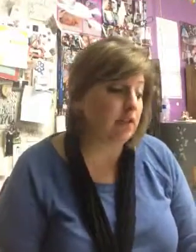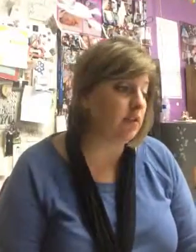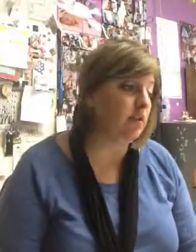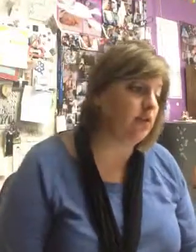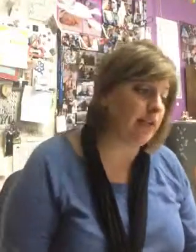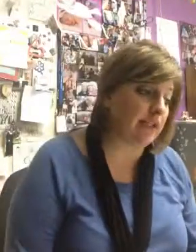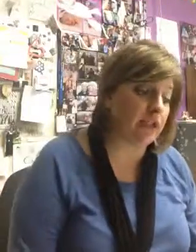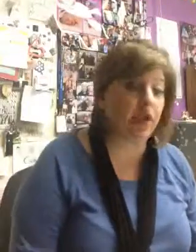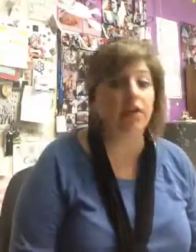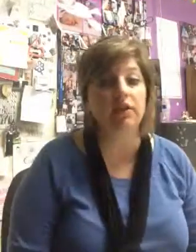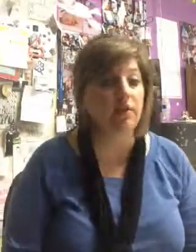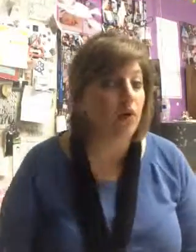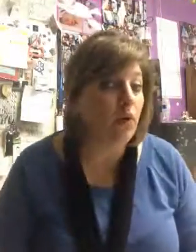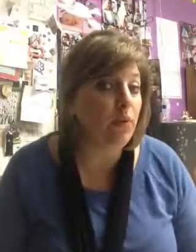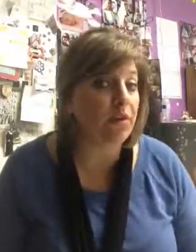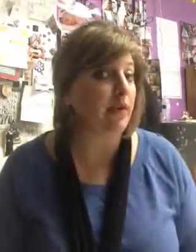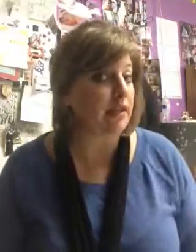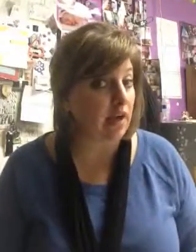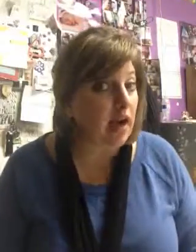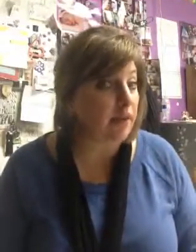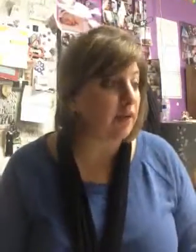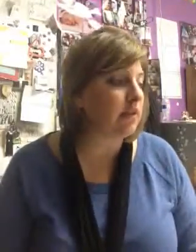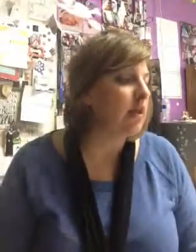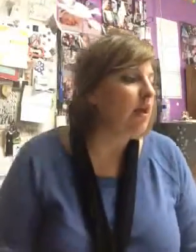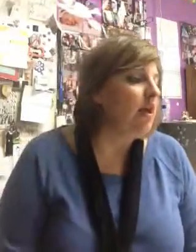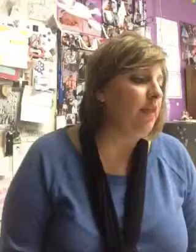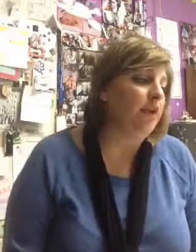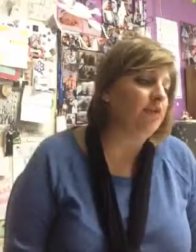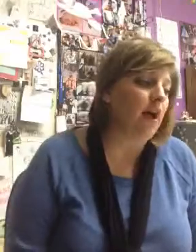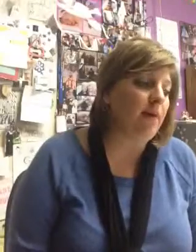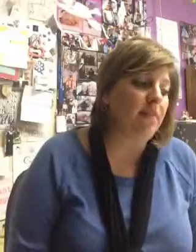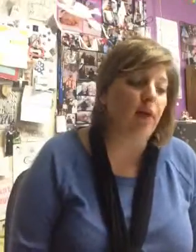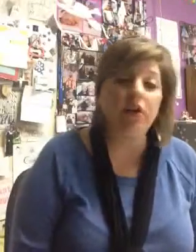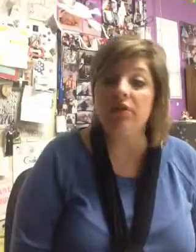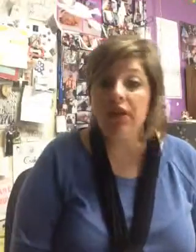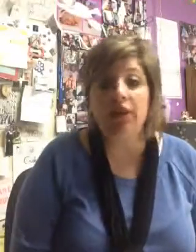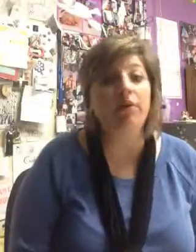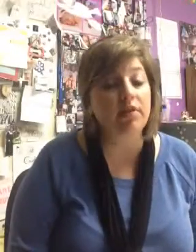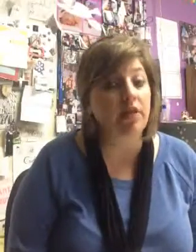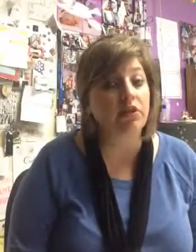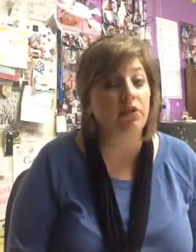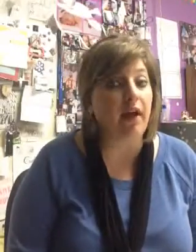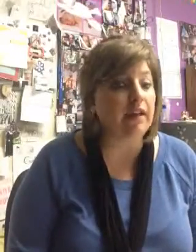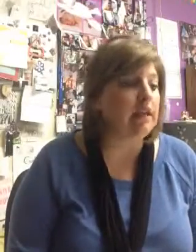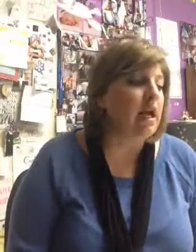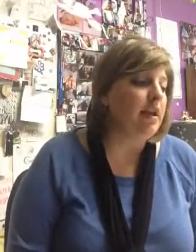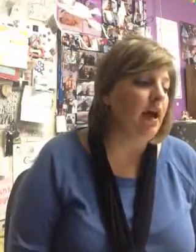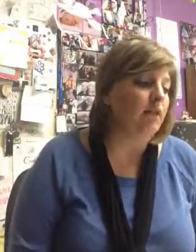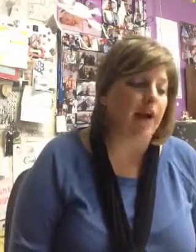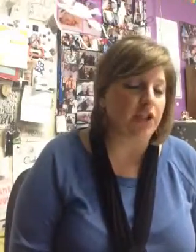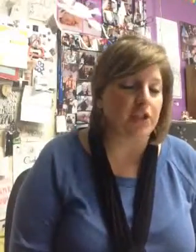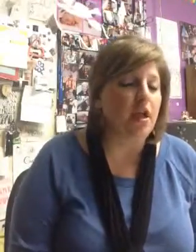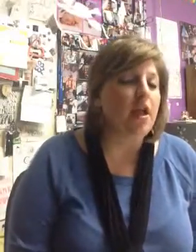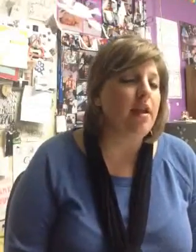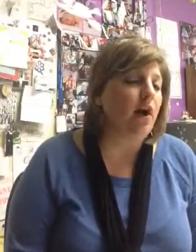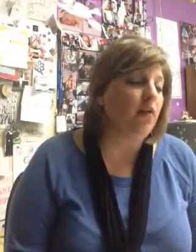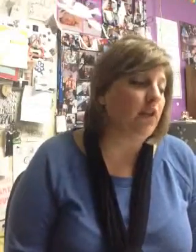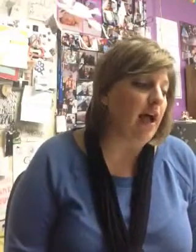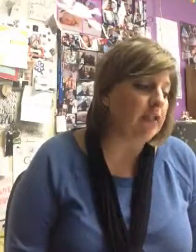is the translation guide. You set up the whole with your right eyebrows. Then you tell about the part using either percentages or fractions. Now, the last